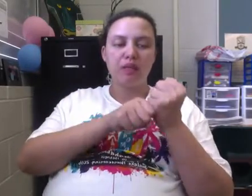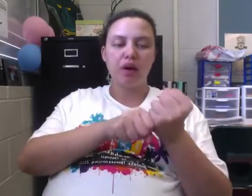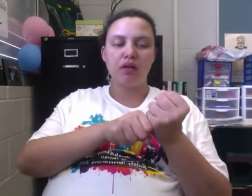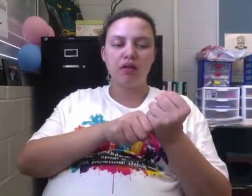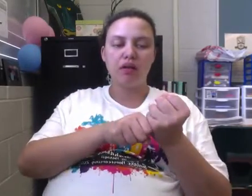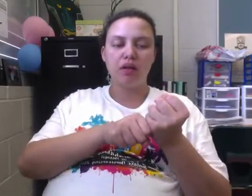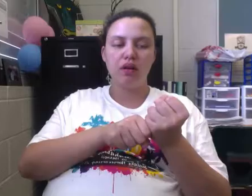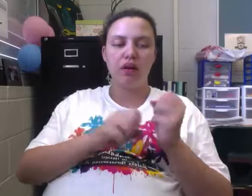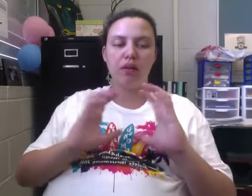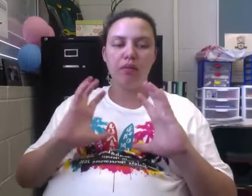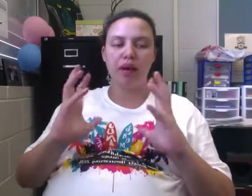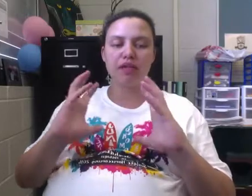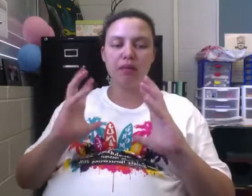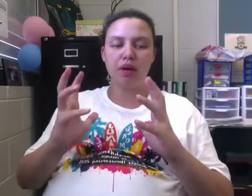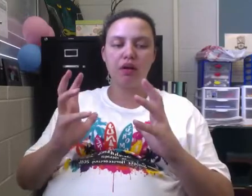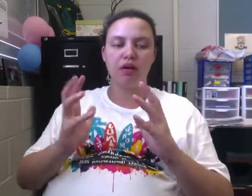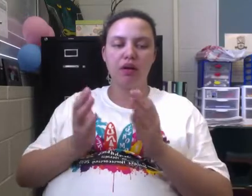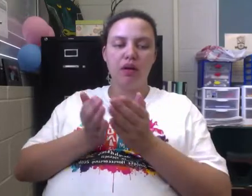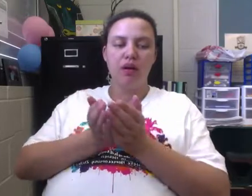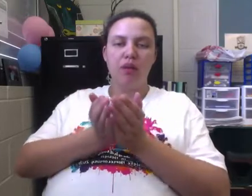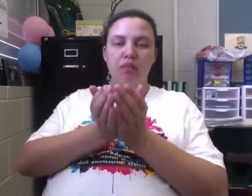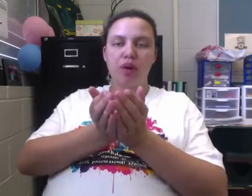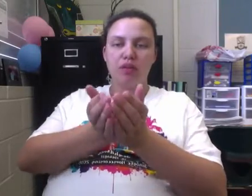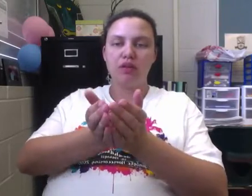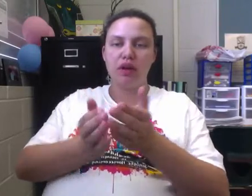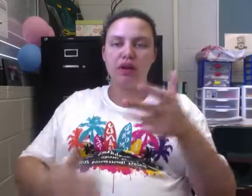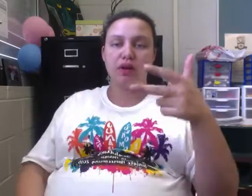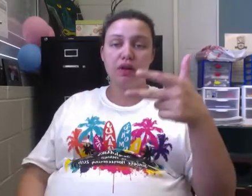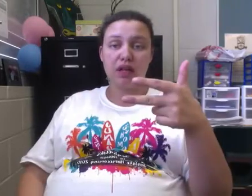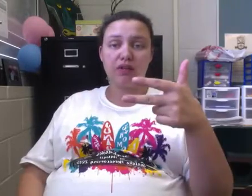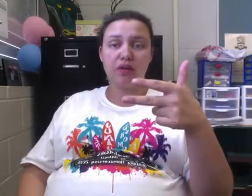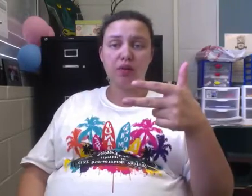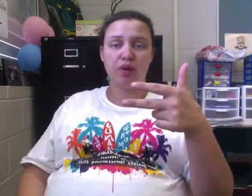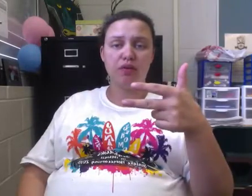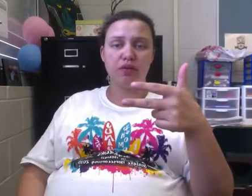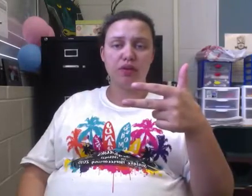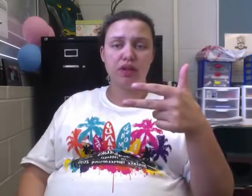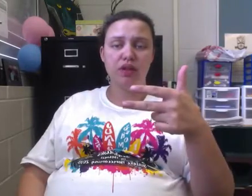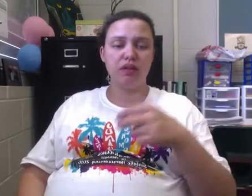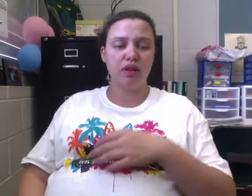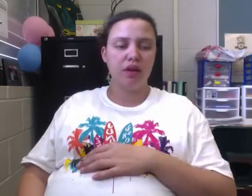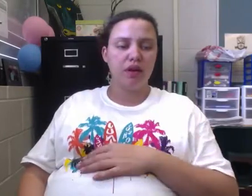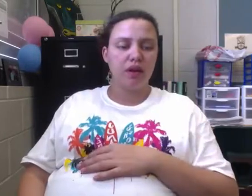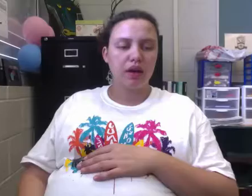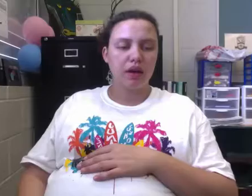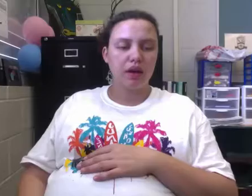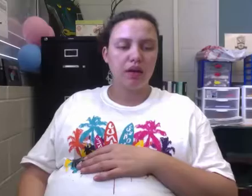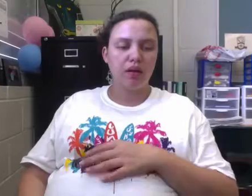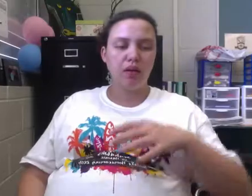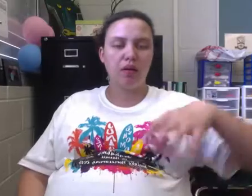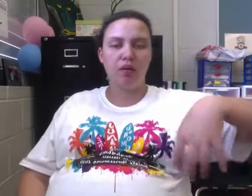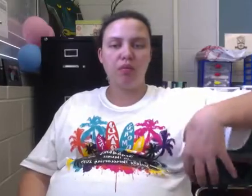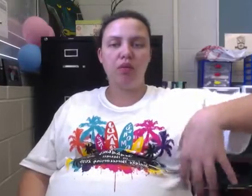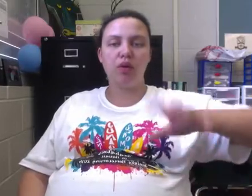baseball, basketball, boat, and then you have the classifier for a boat if you need it. Okay.